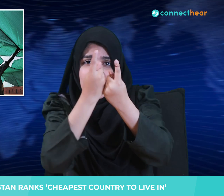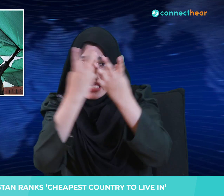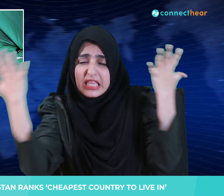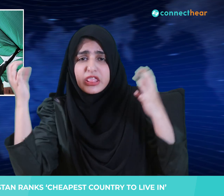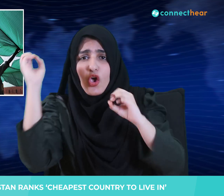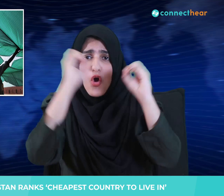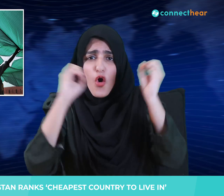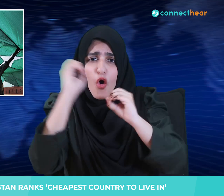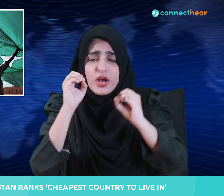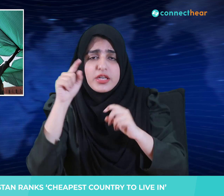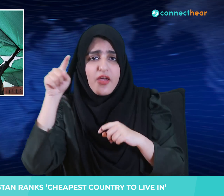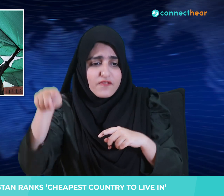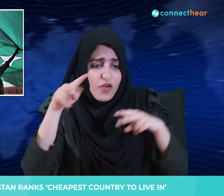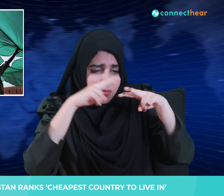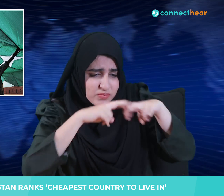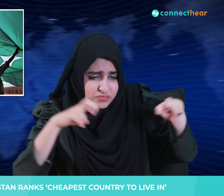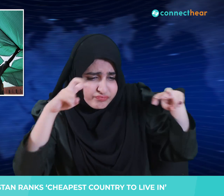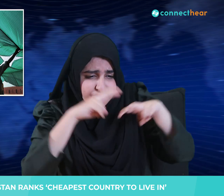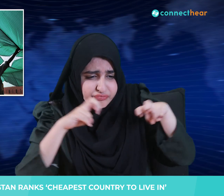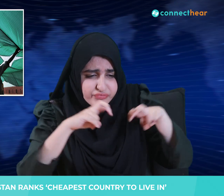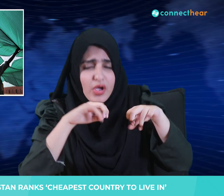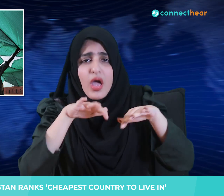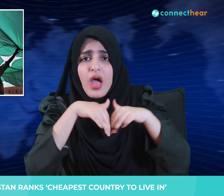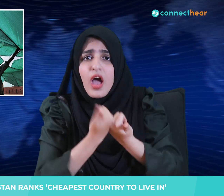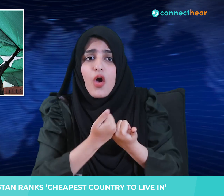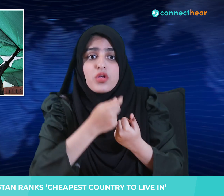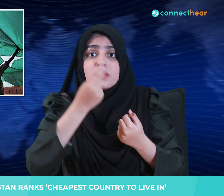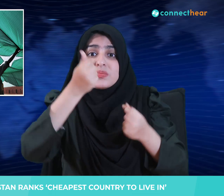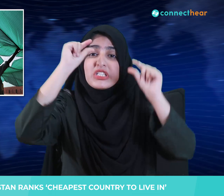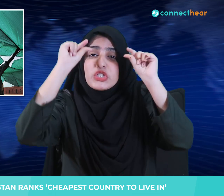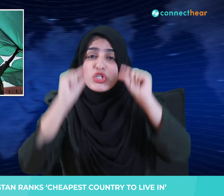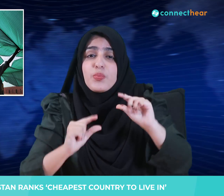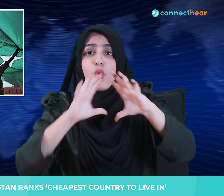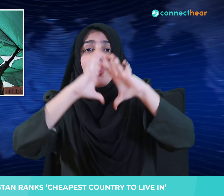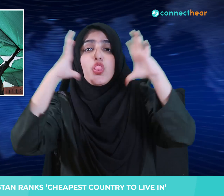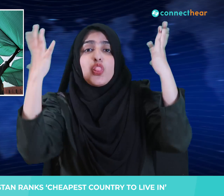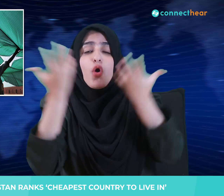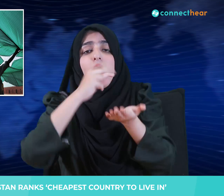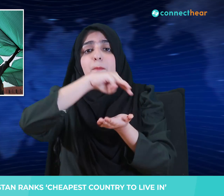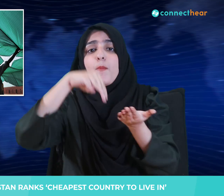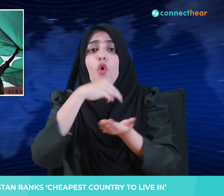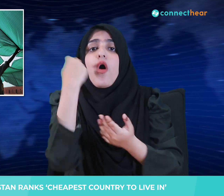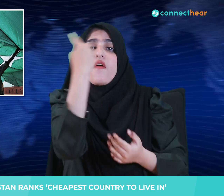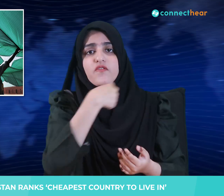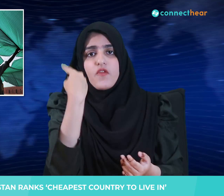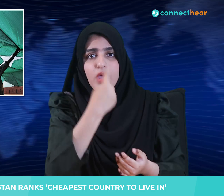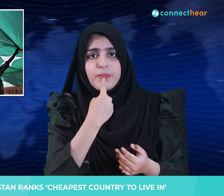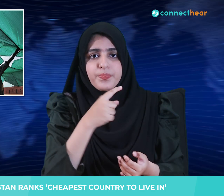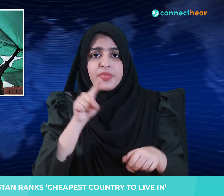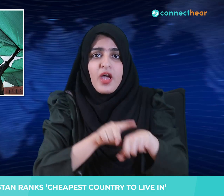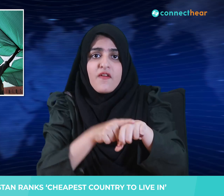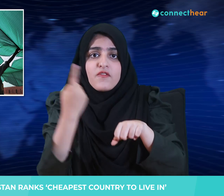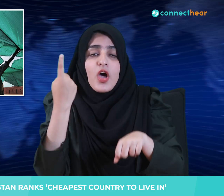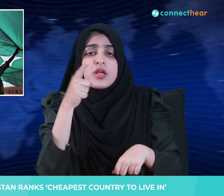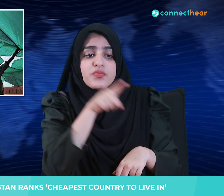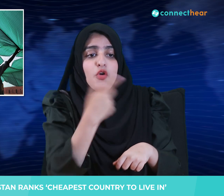Several organizations have used statistics to determine the cheapest countries to live in. One of these companies is Go Banking